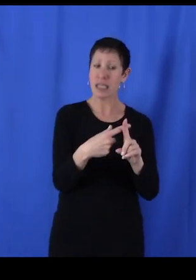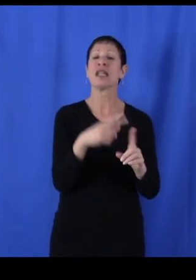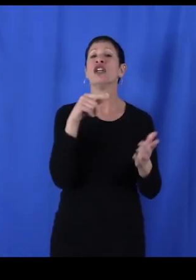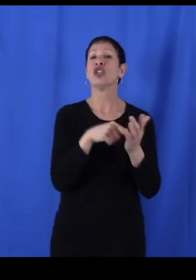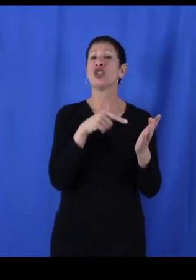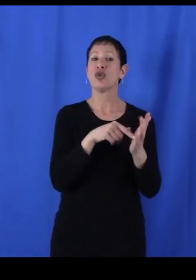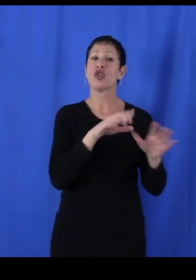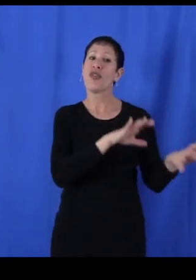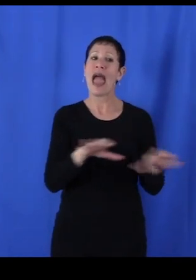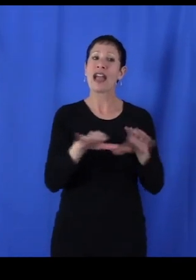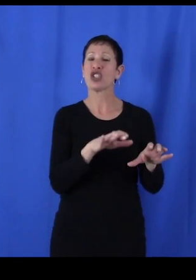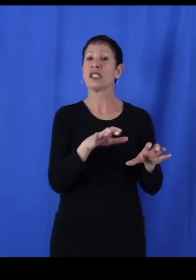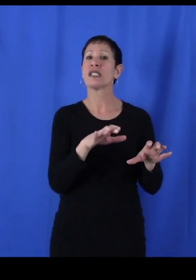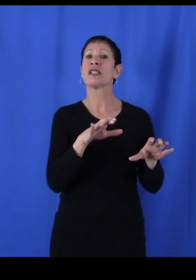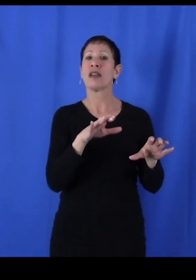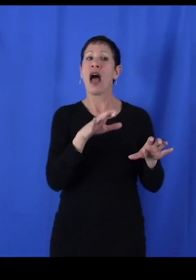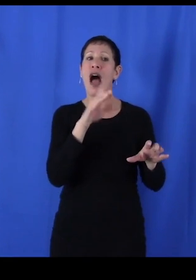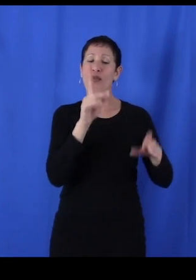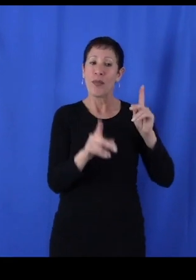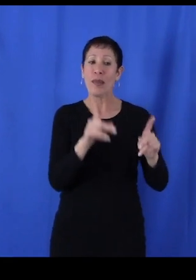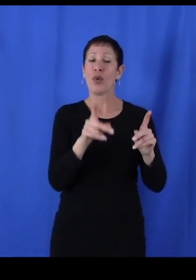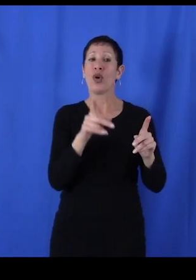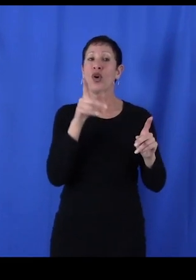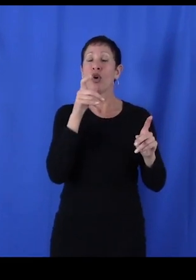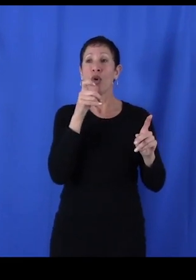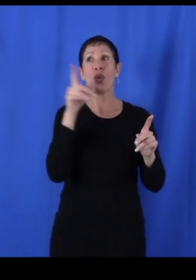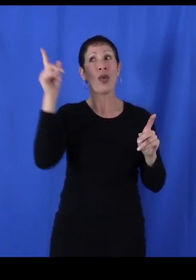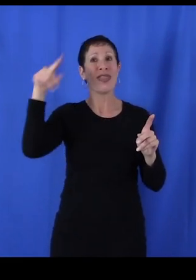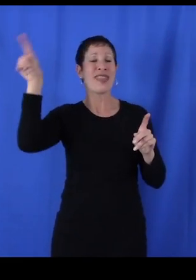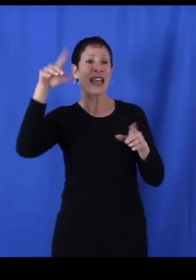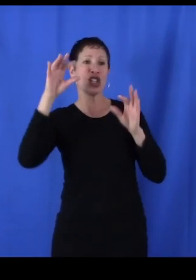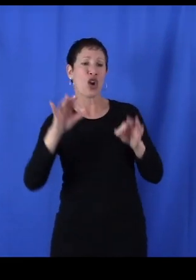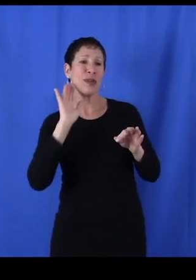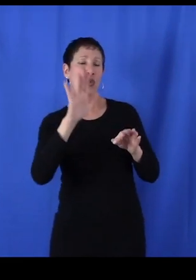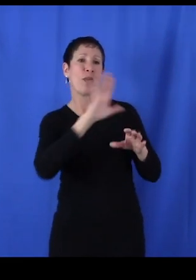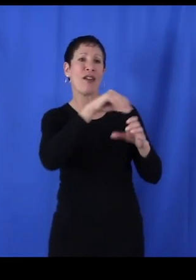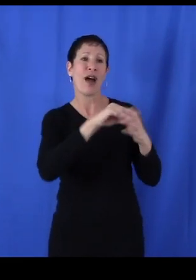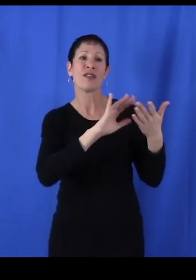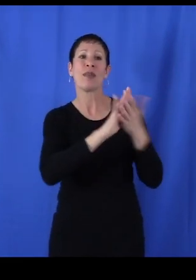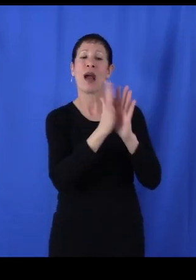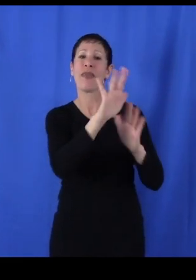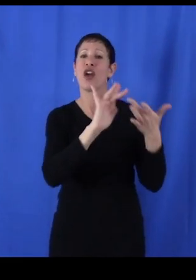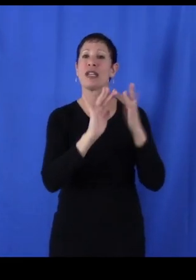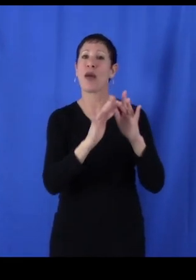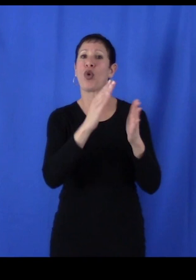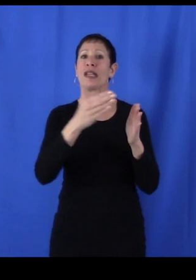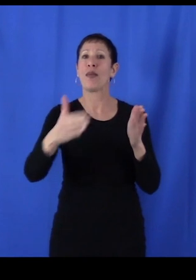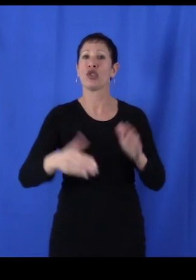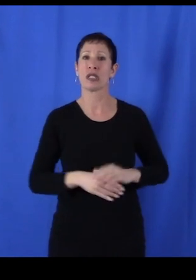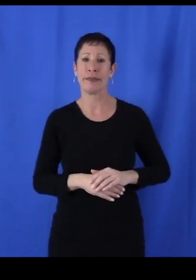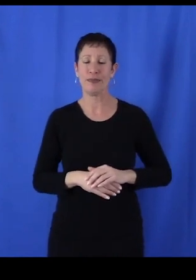the actions and behavior of people they algorithmically determined to be their network neighbors.